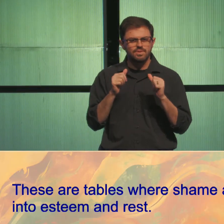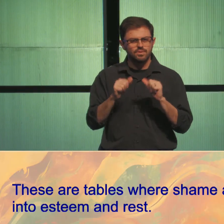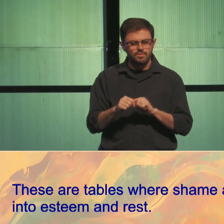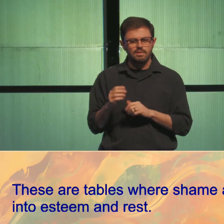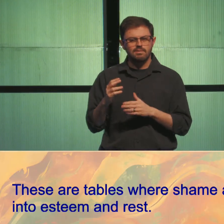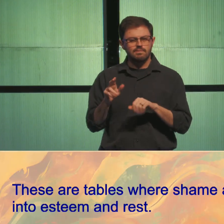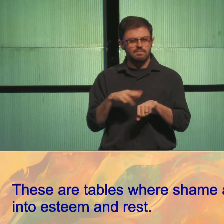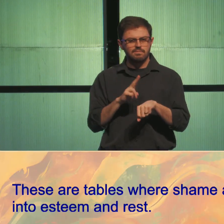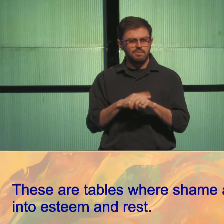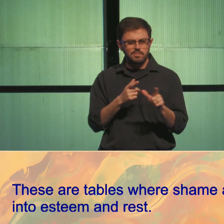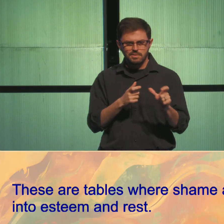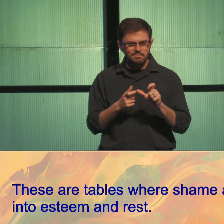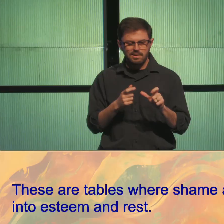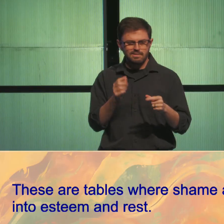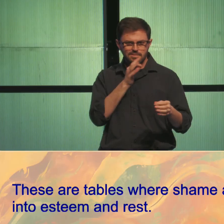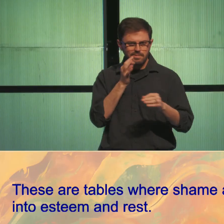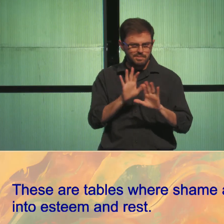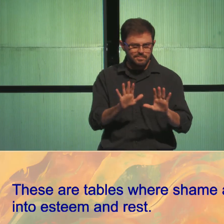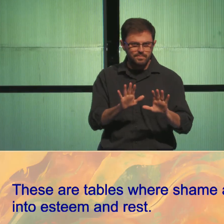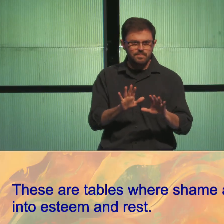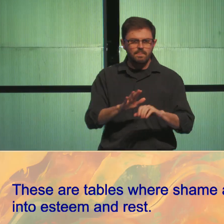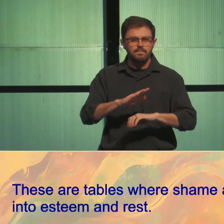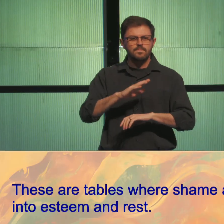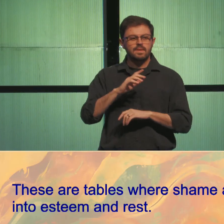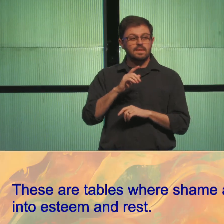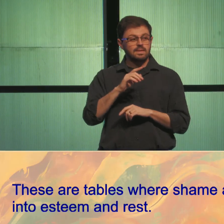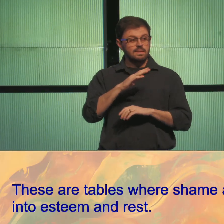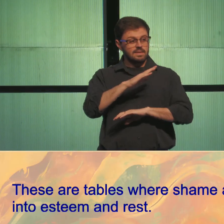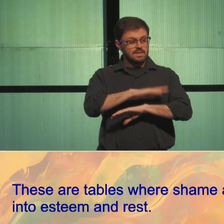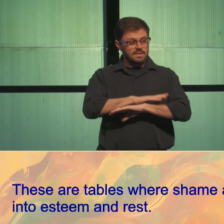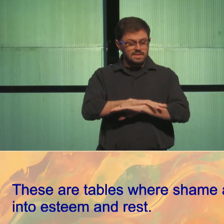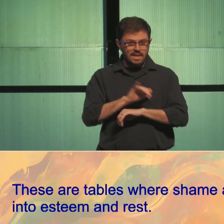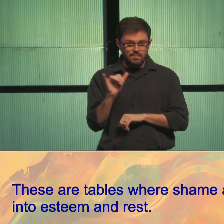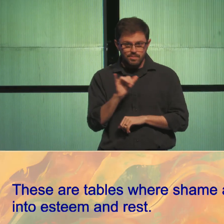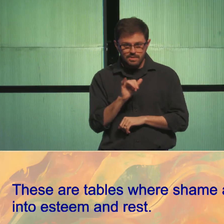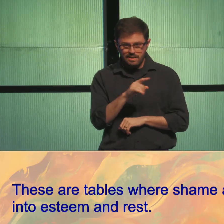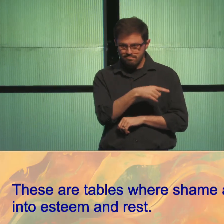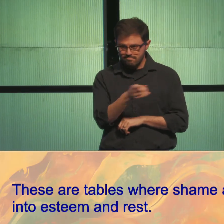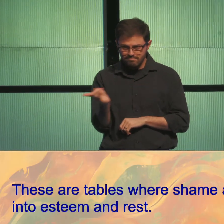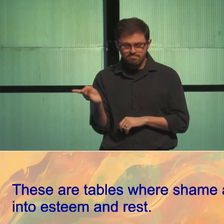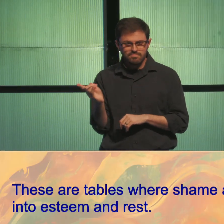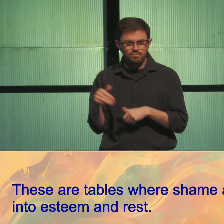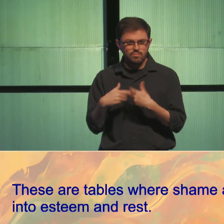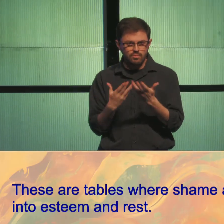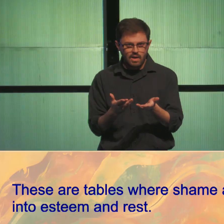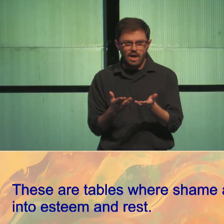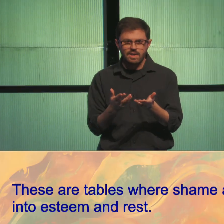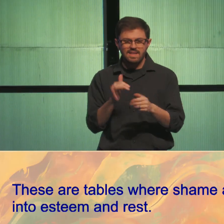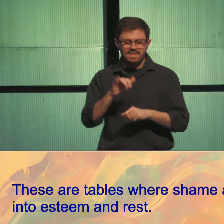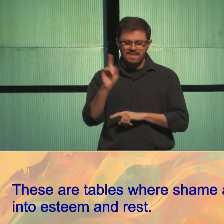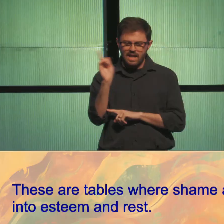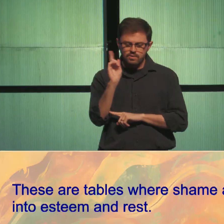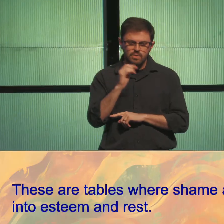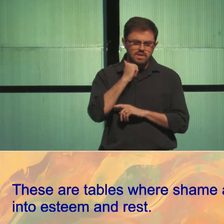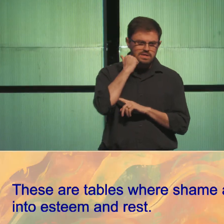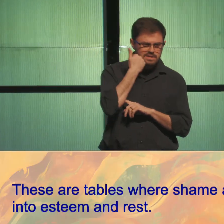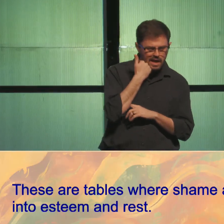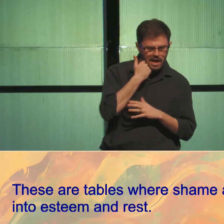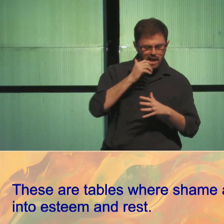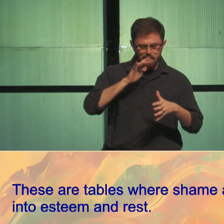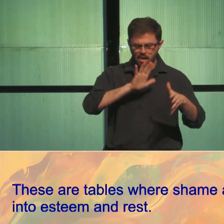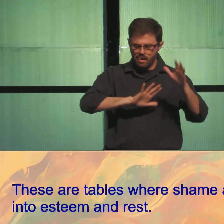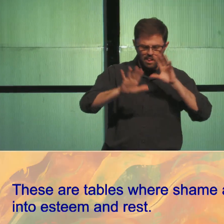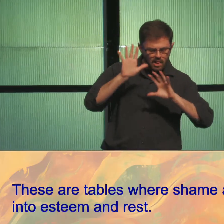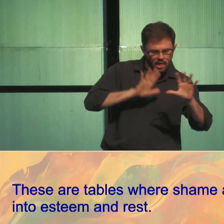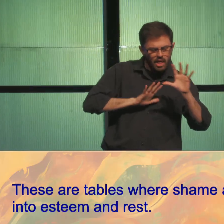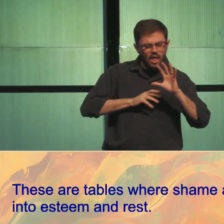The tables like this are where shame and dysregulation and the entanglement of